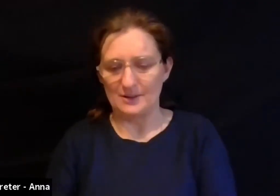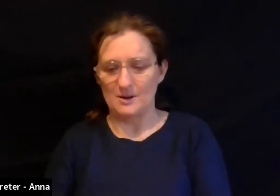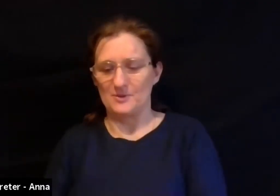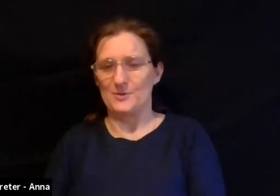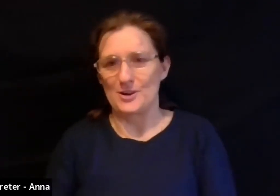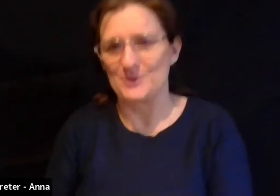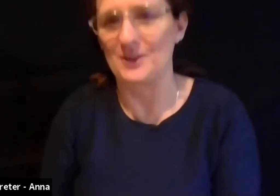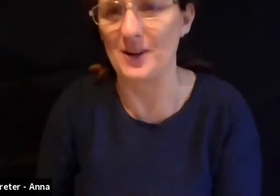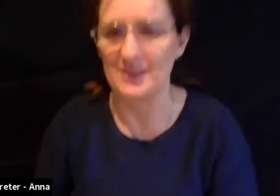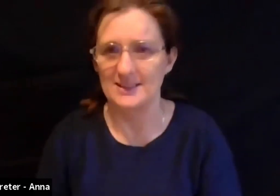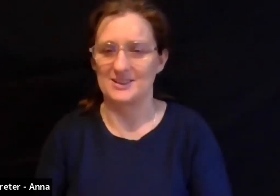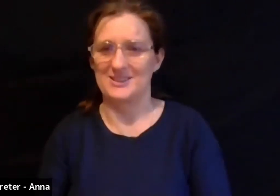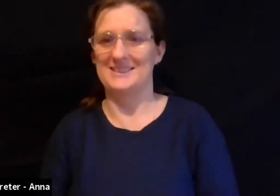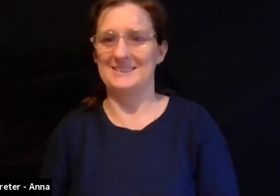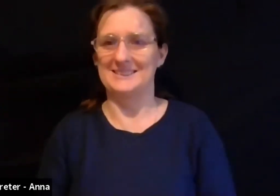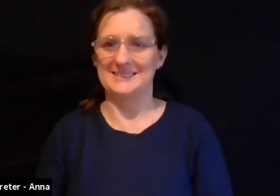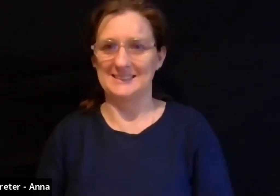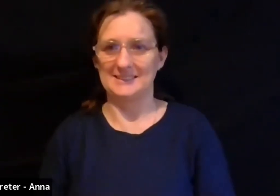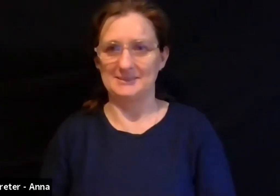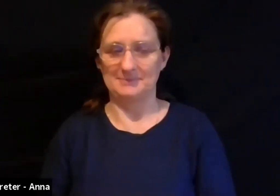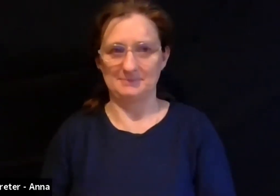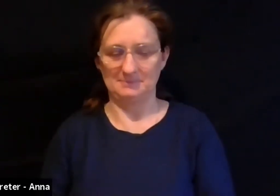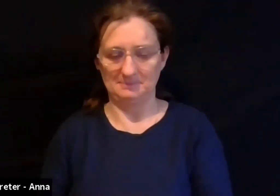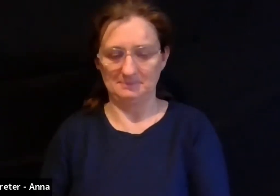We'll now come before God with our final section.